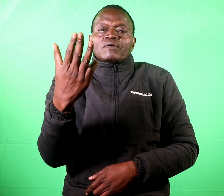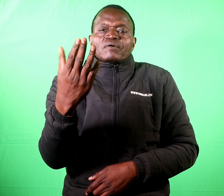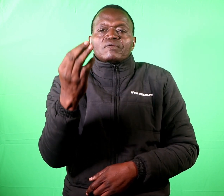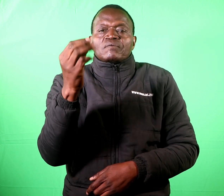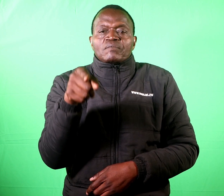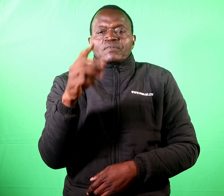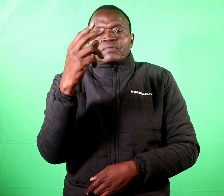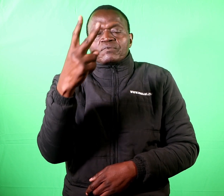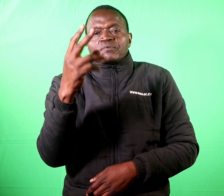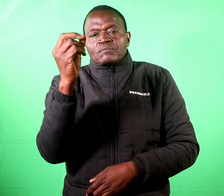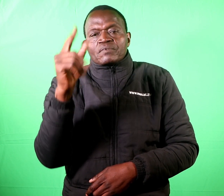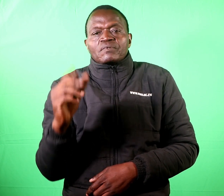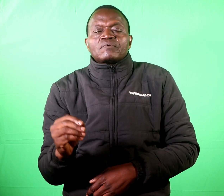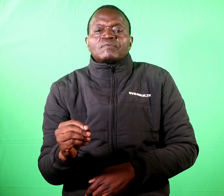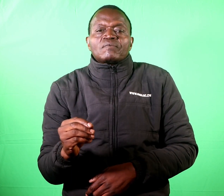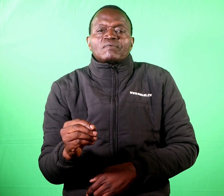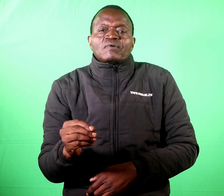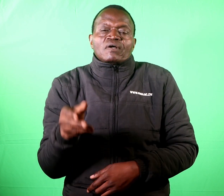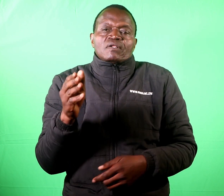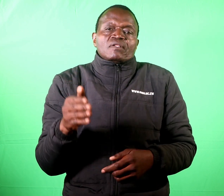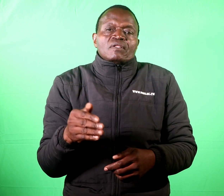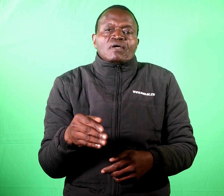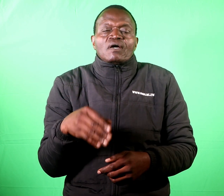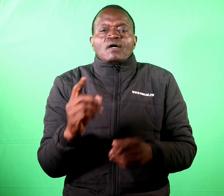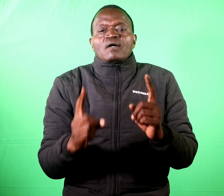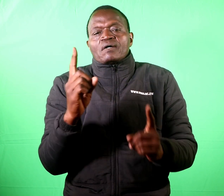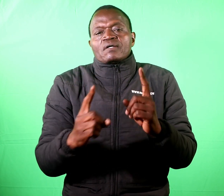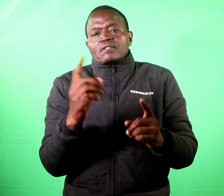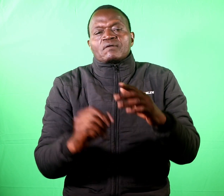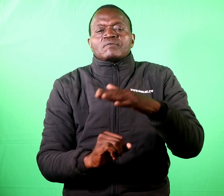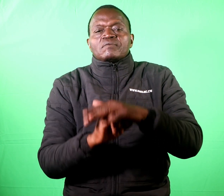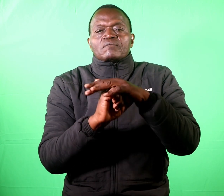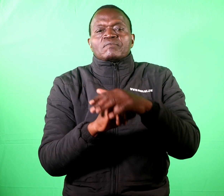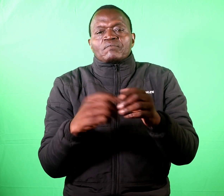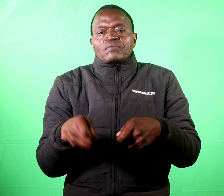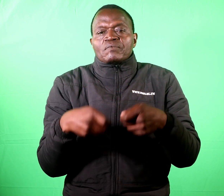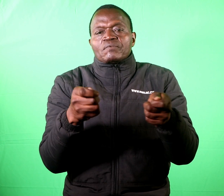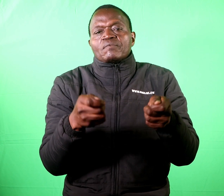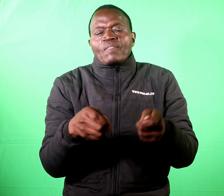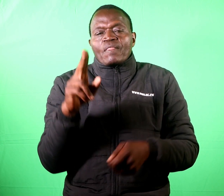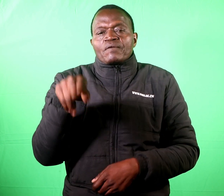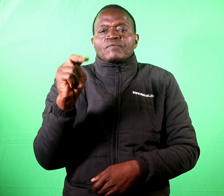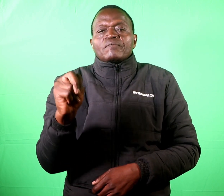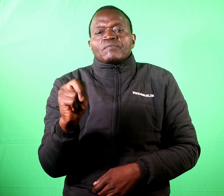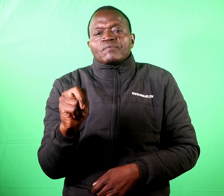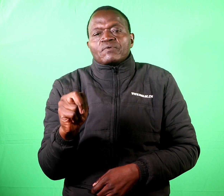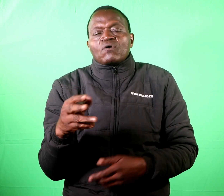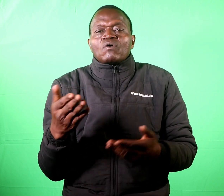29.2%, while the major forms of support provided by the UN or